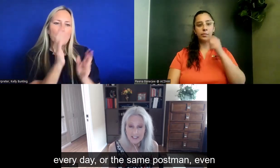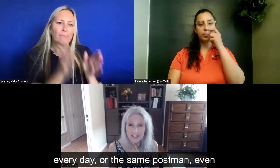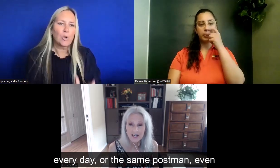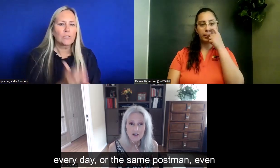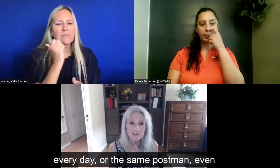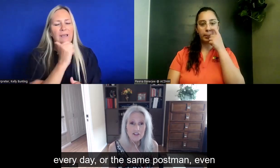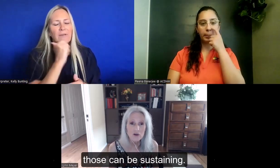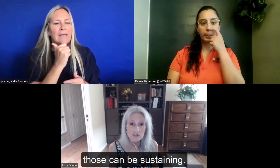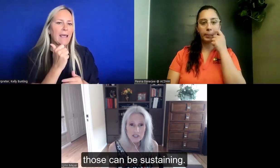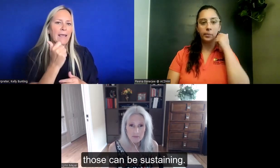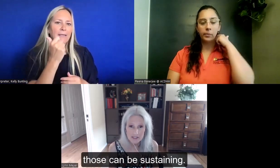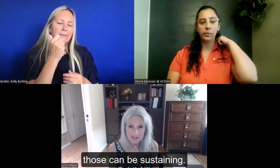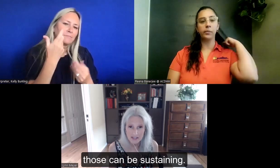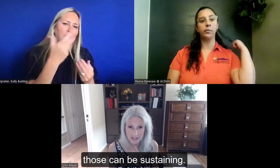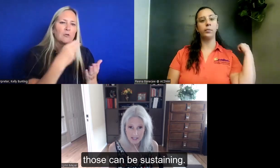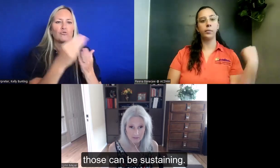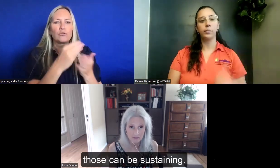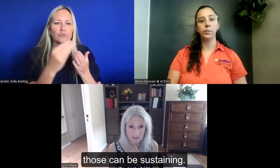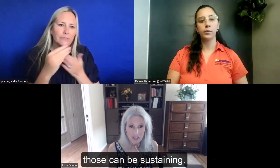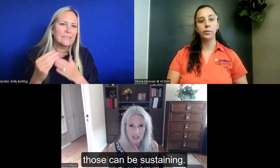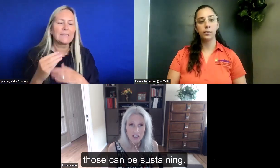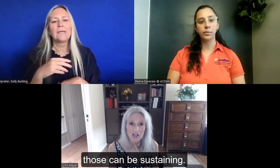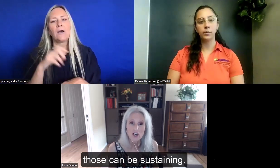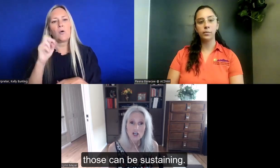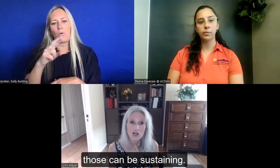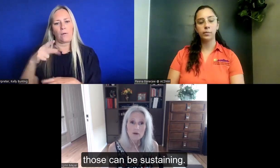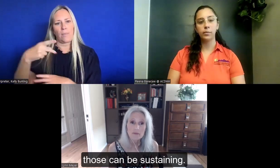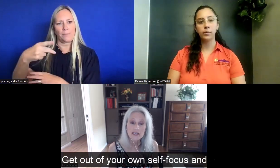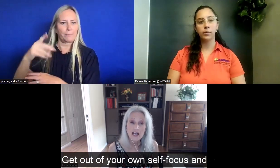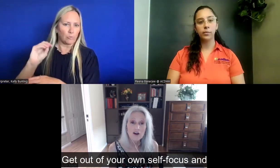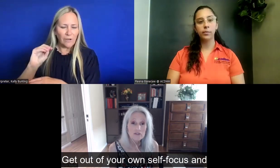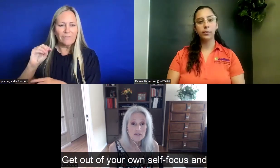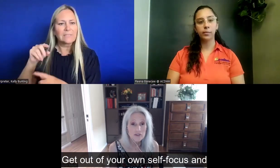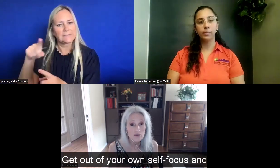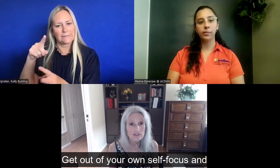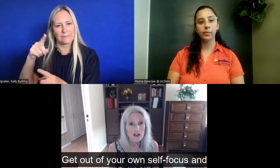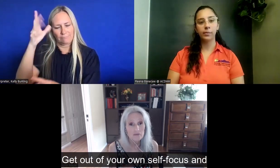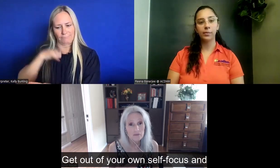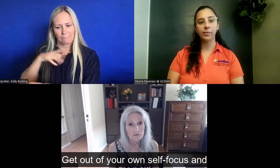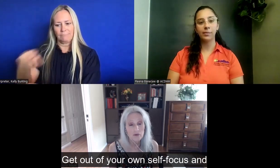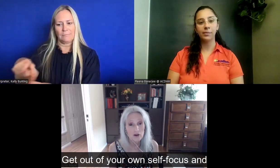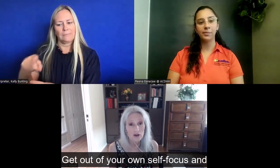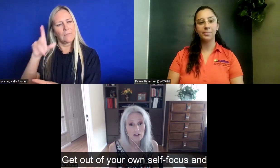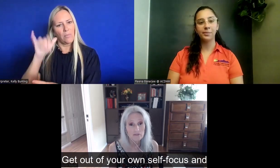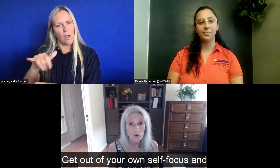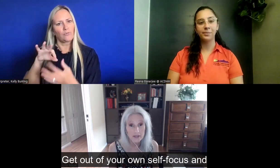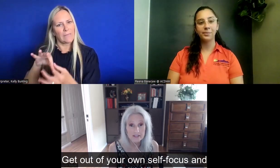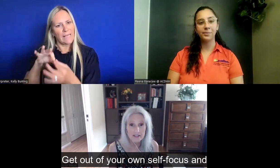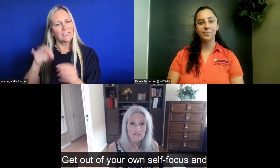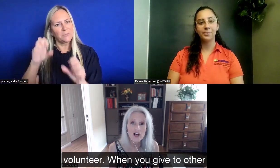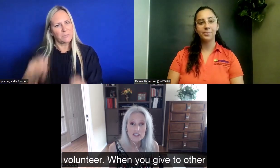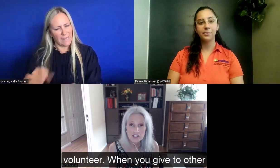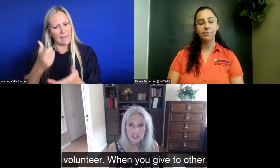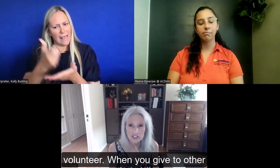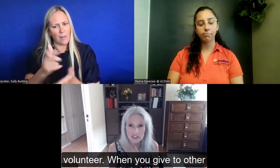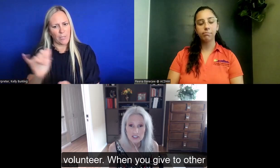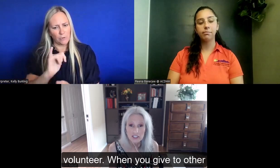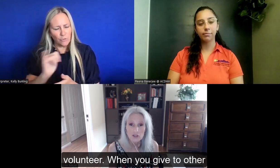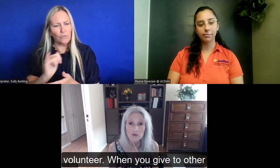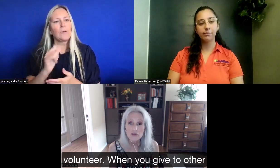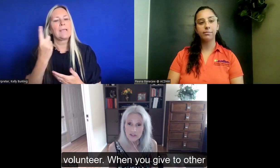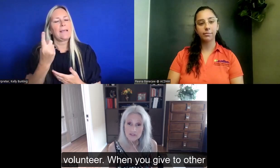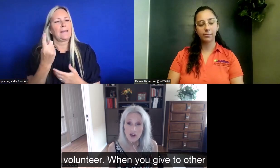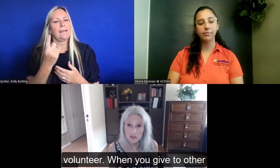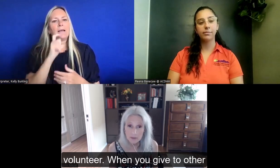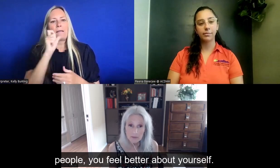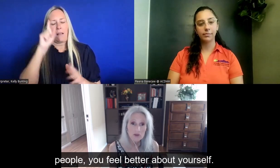postman, even those can be sustaining. Get out of your own self focus and volunteer.